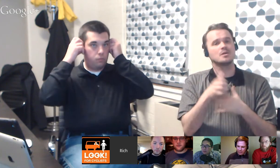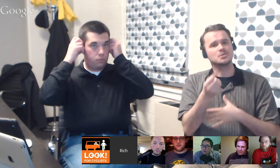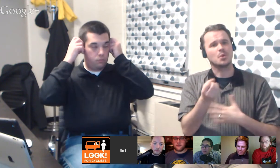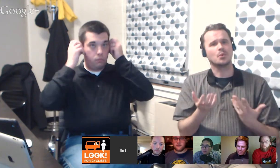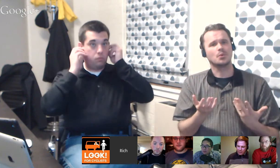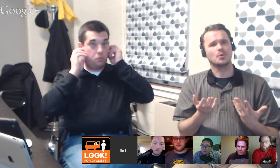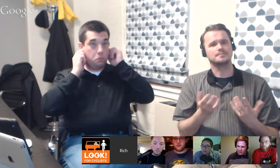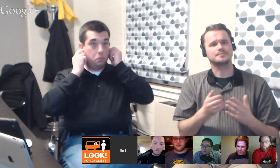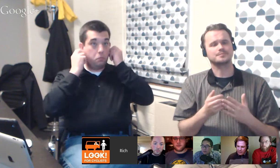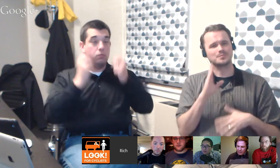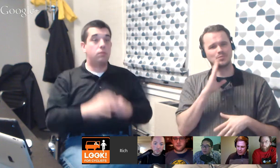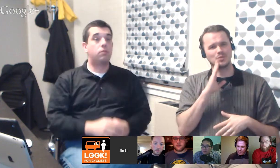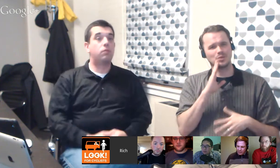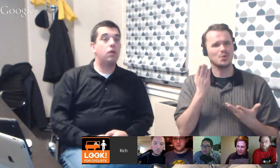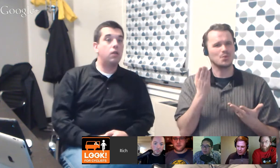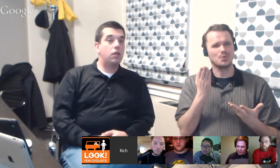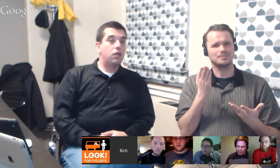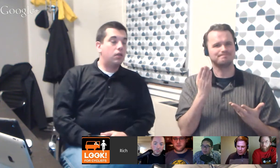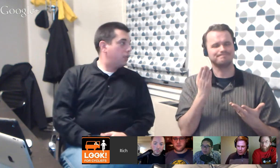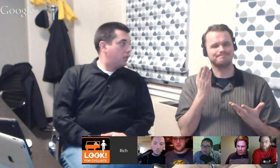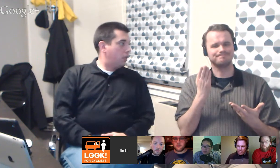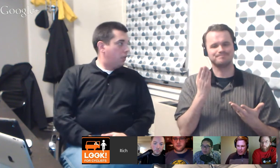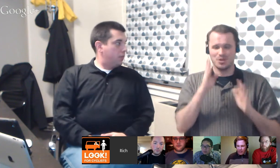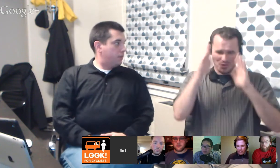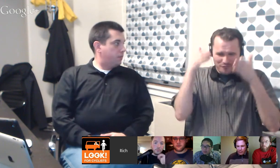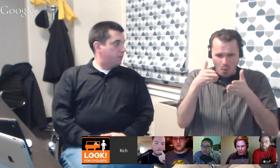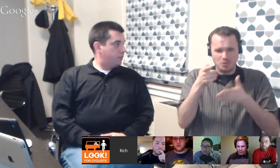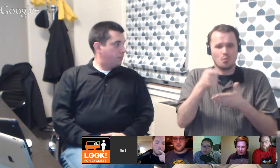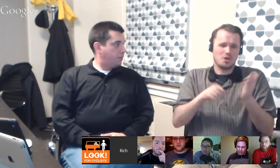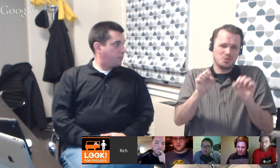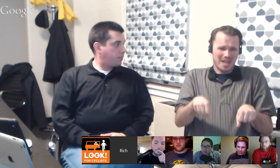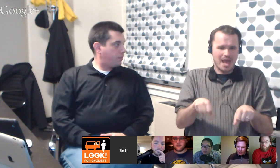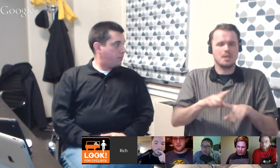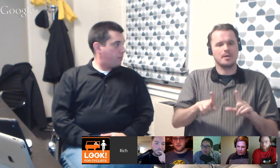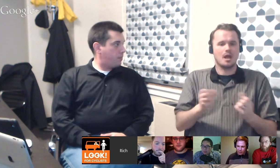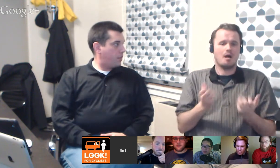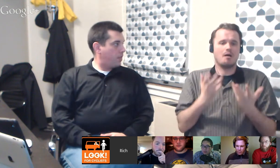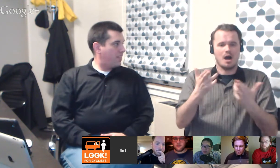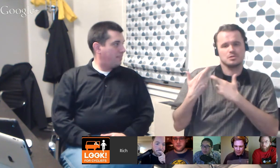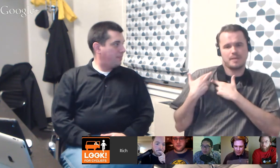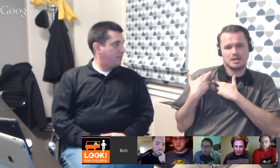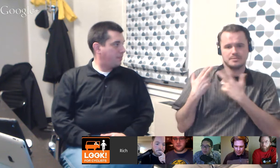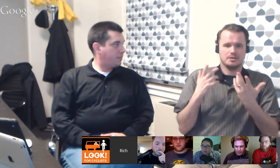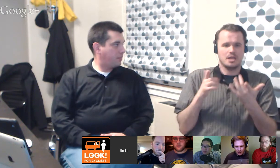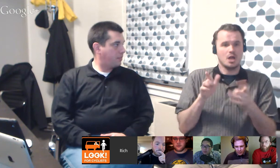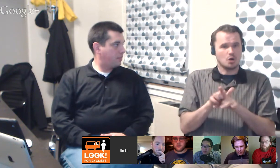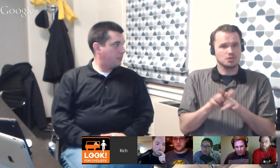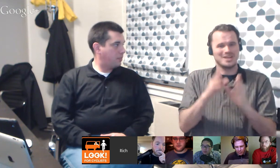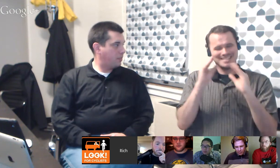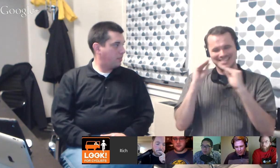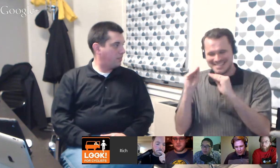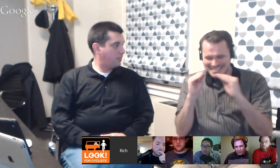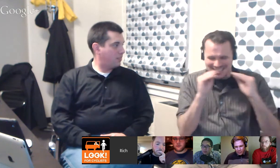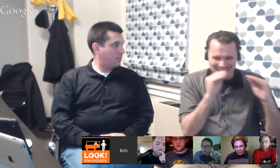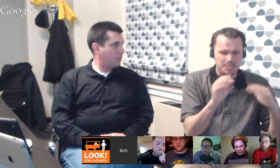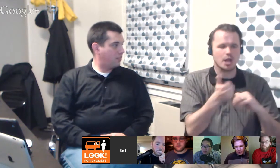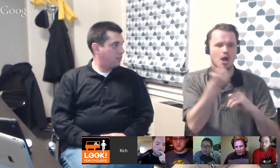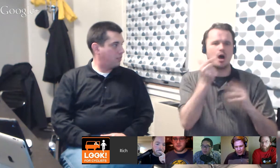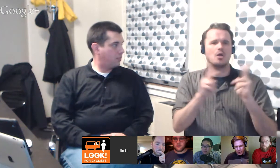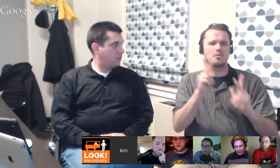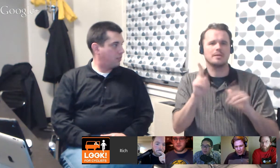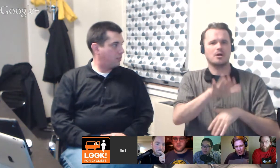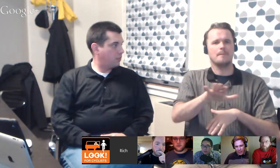So you know, you focus on what you can, but a lot of your responsibility too is teaching other people about